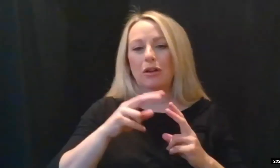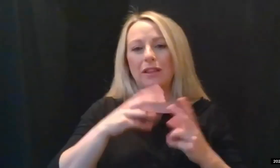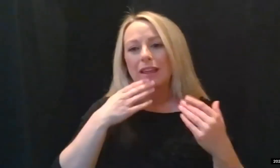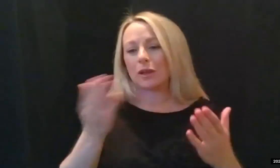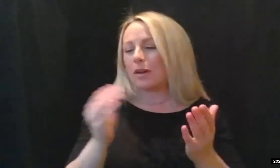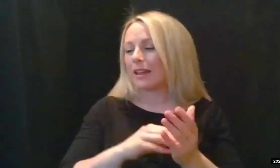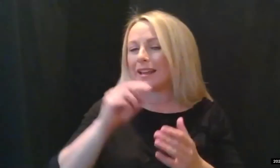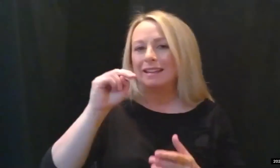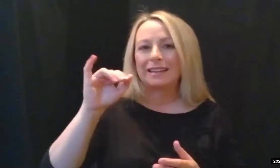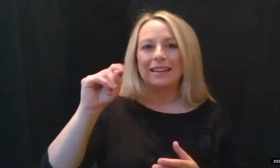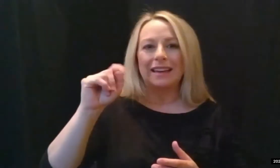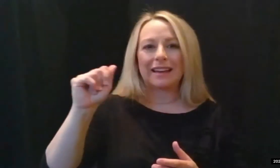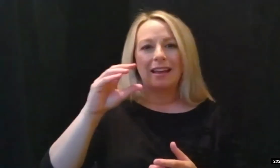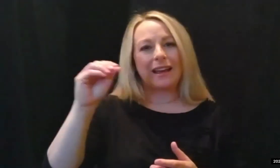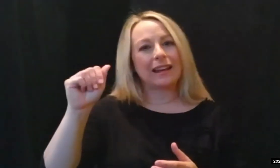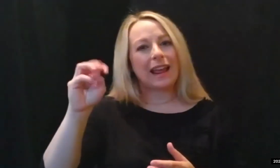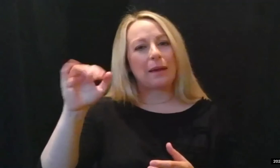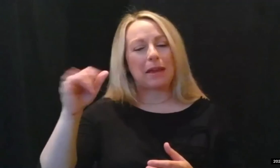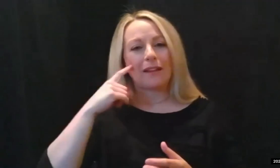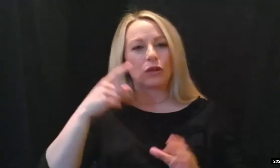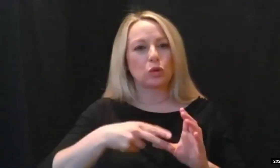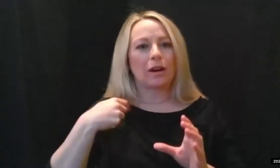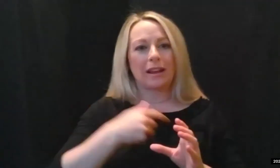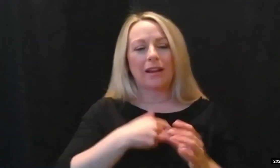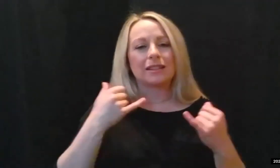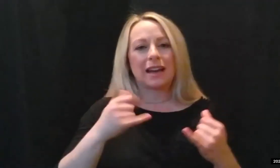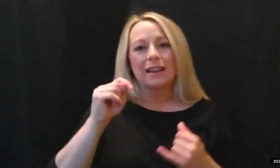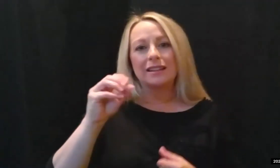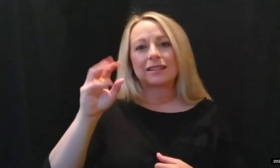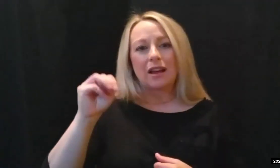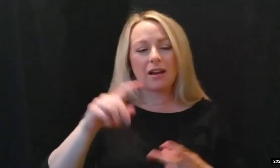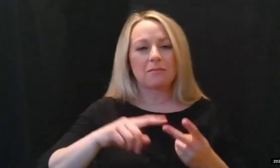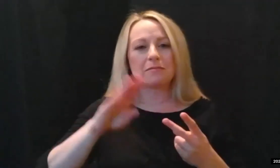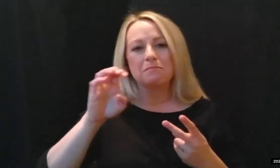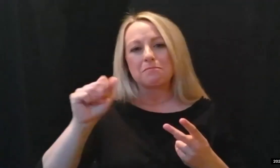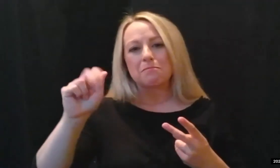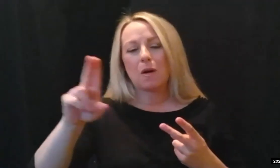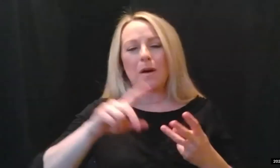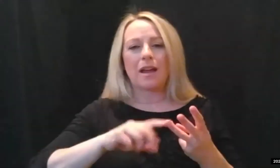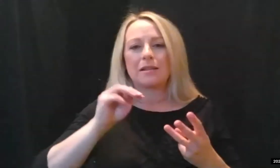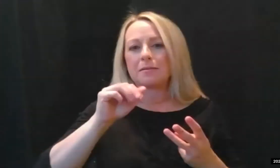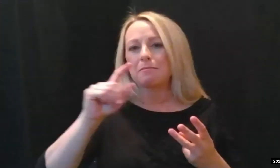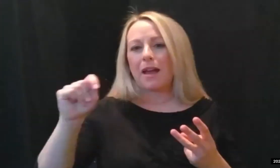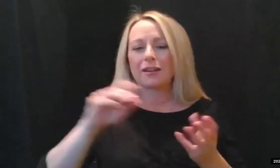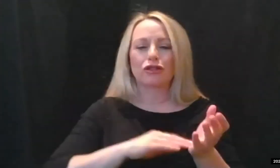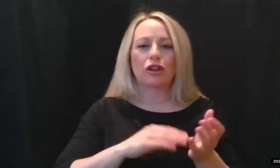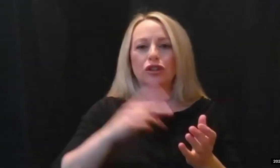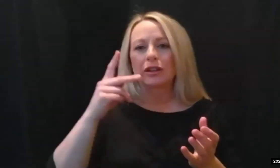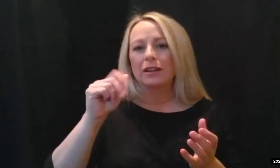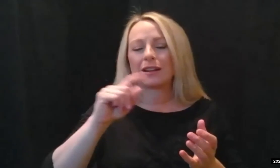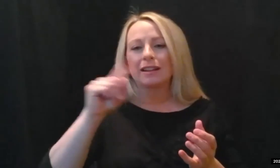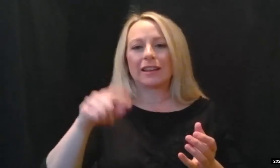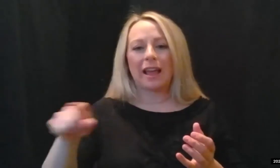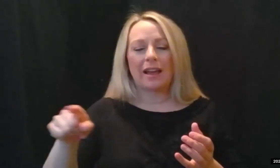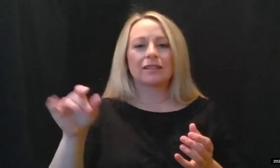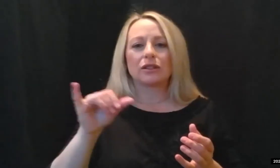your weekly updates, and then for joining us today to Tom, Bowman, Beau, Dexter, and Matt Behrens, Dr. Katz as well for chiming in as asked.